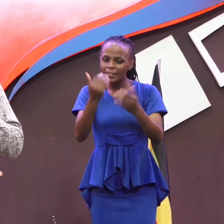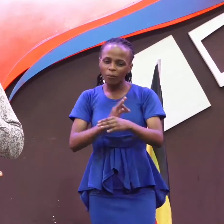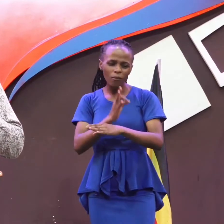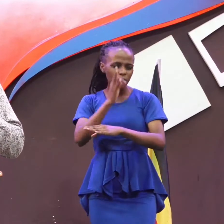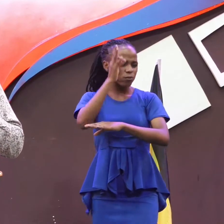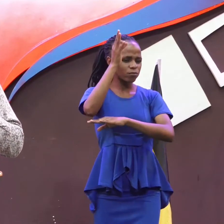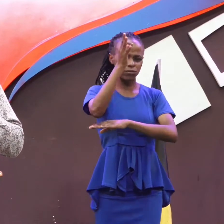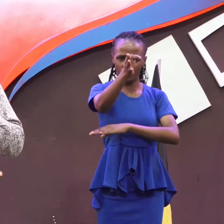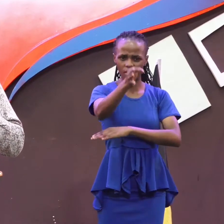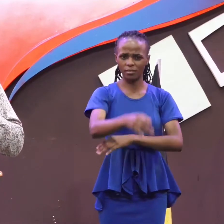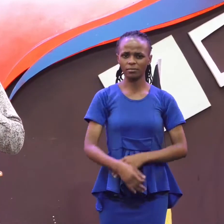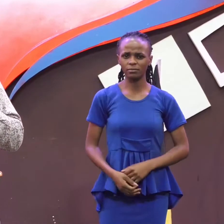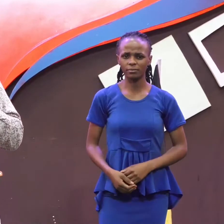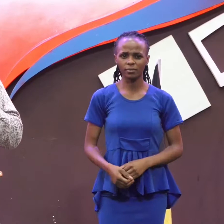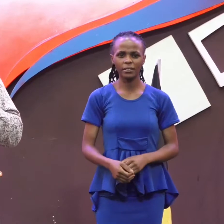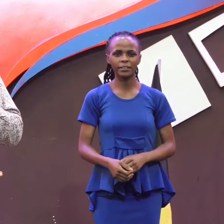And it was extreme.